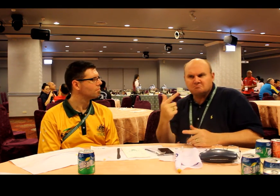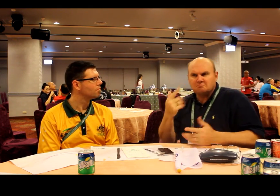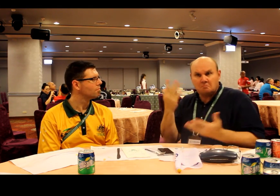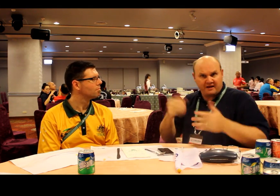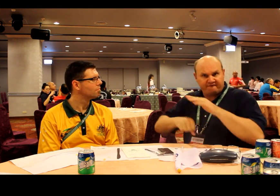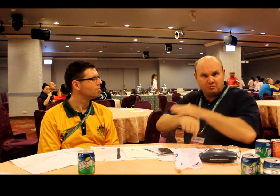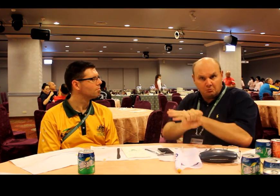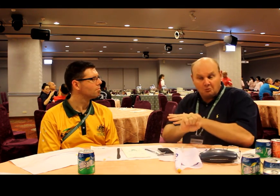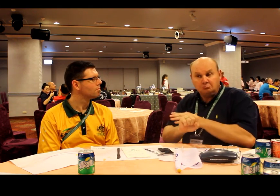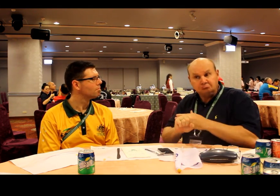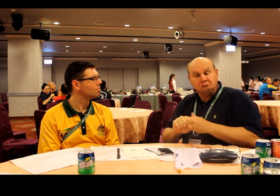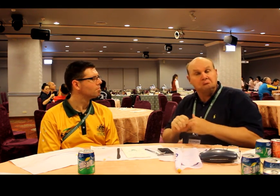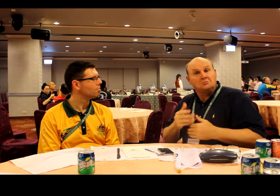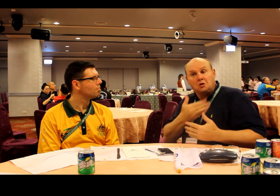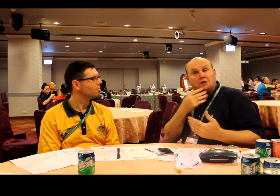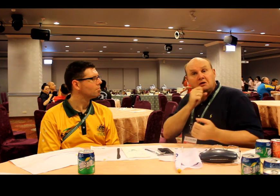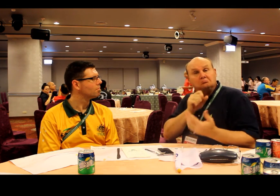young, he's about 37, plays football.